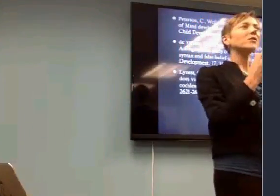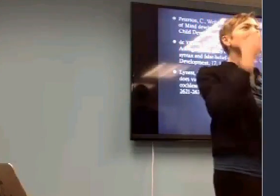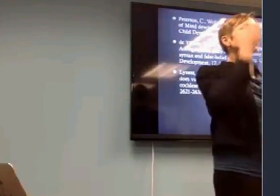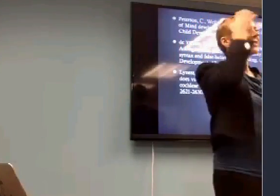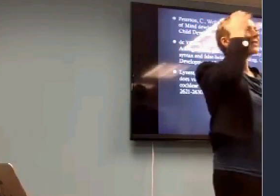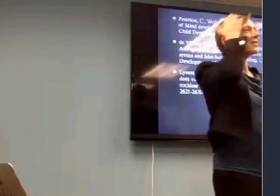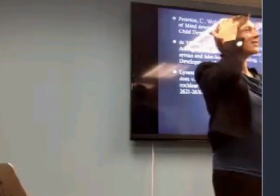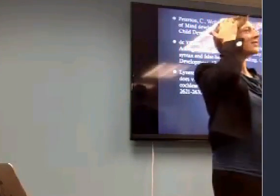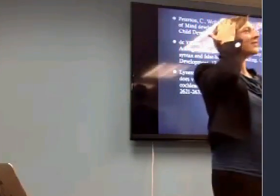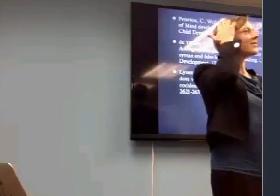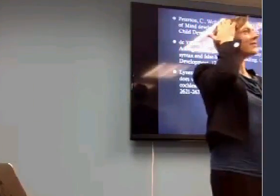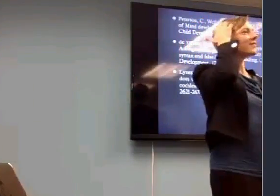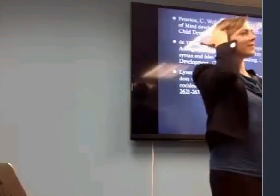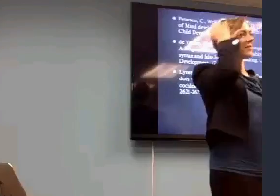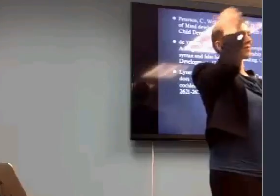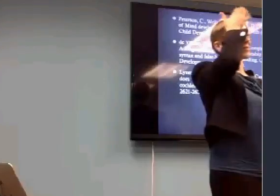Okay, other questions?